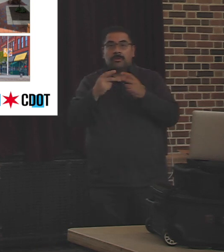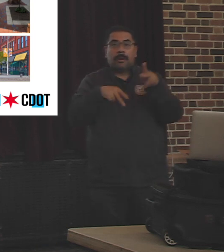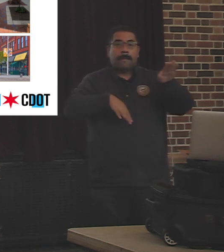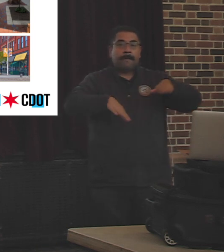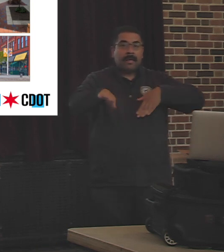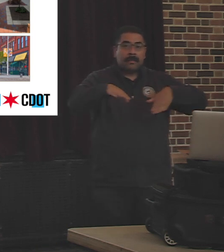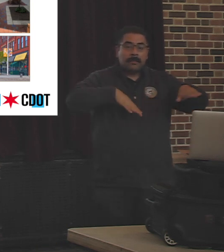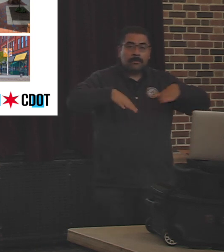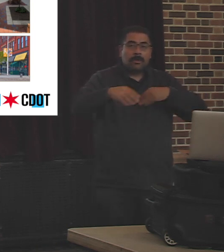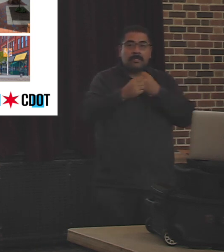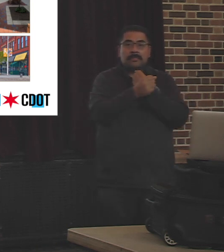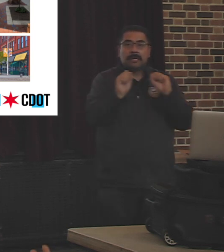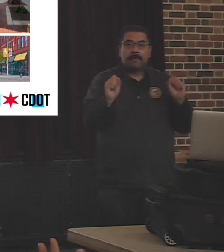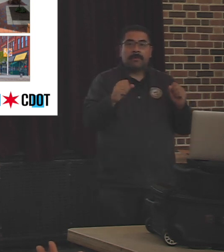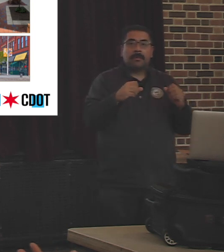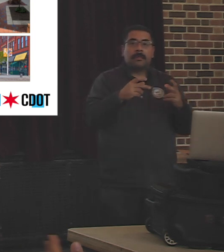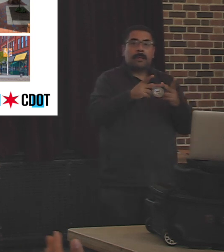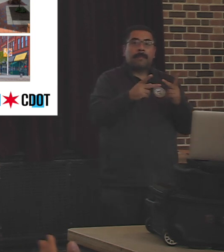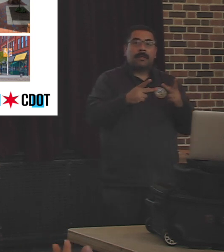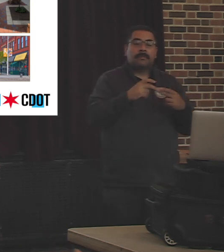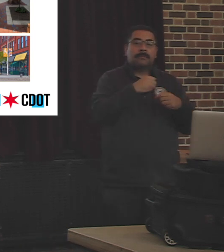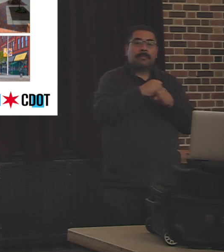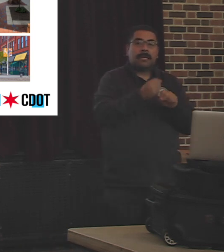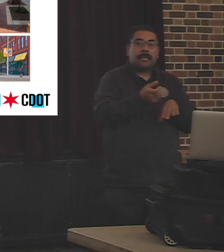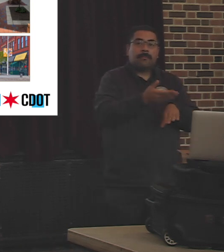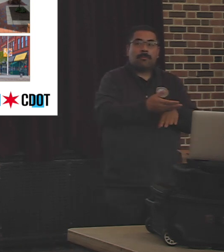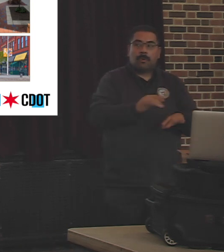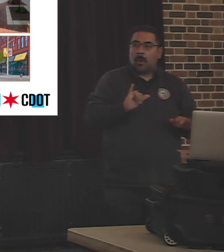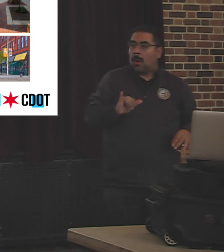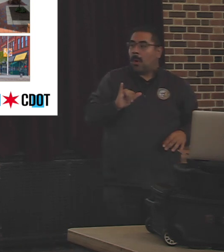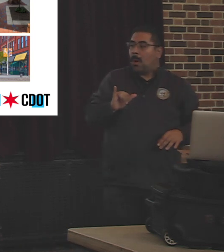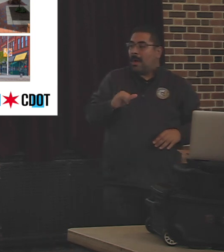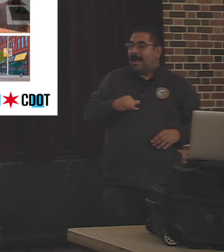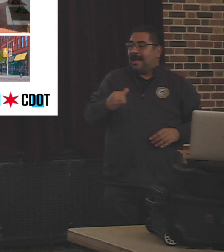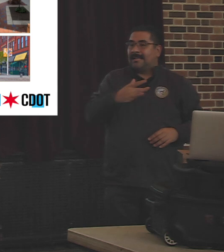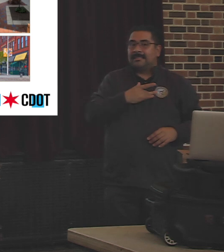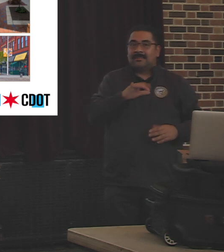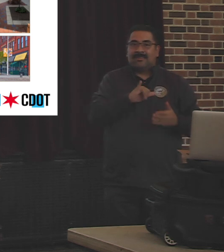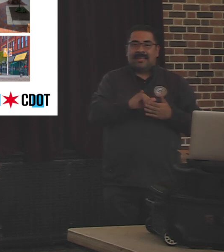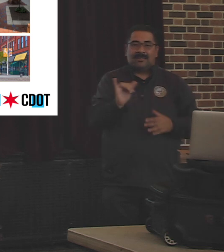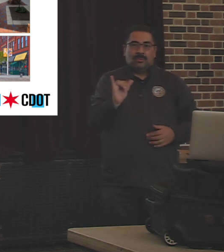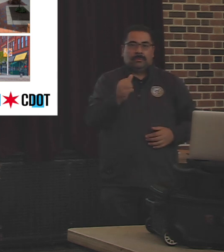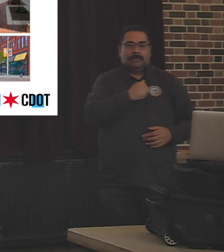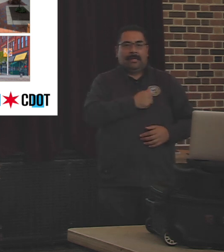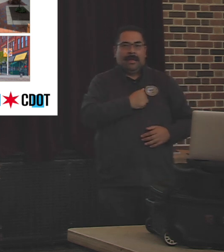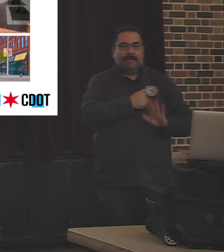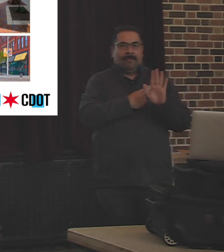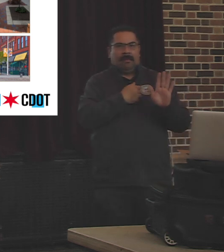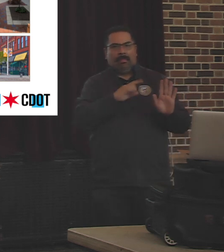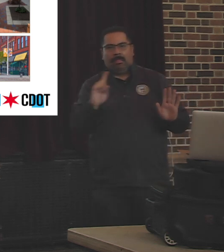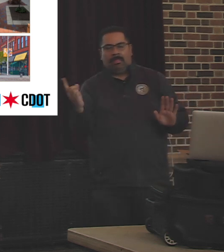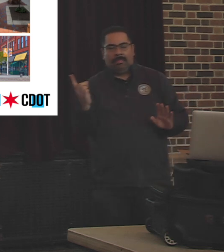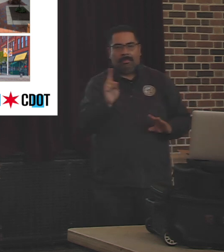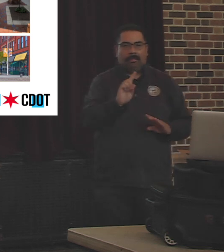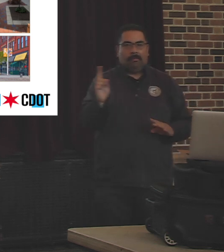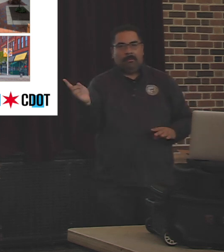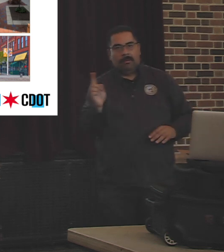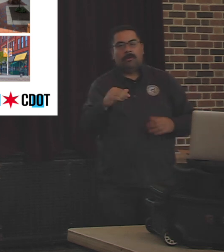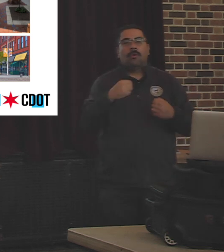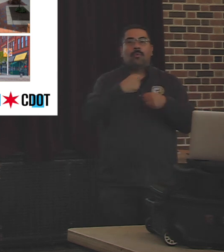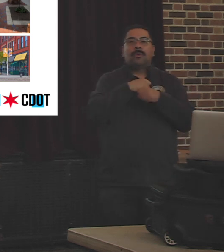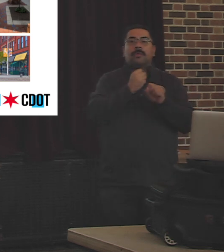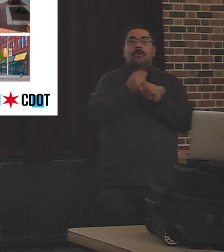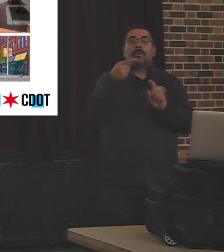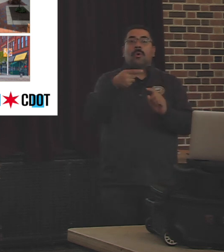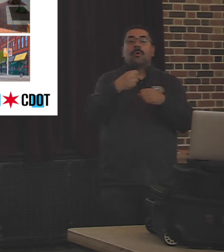safety, and placemaking improvements. Oop, I tend to do that too. Wow. With the goal of creating